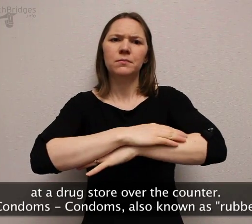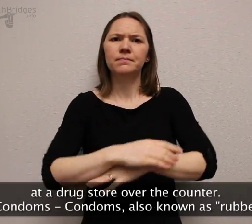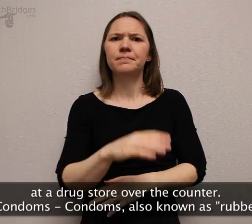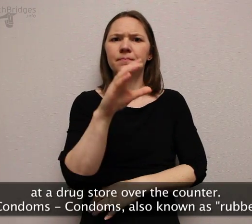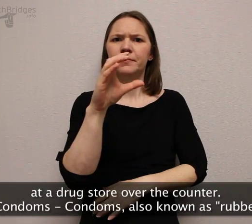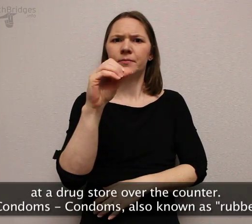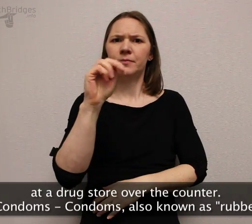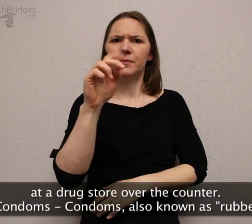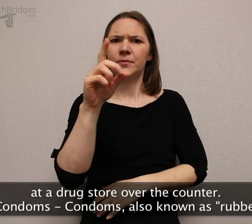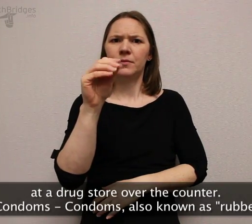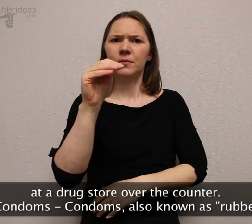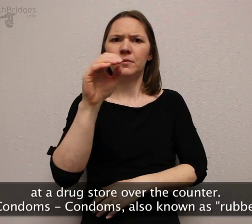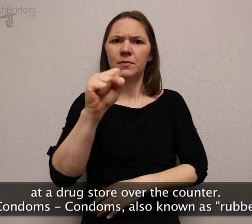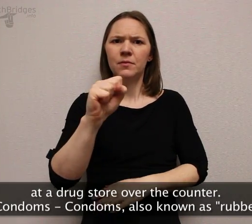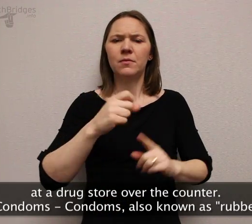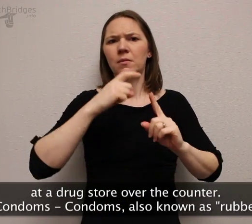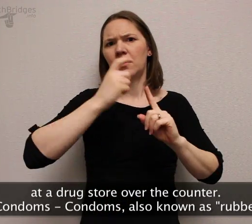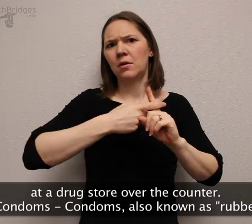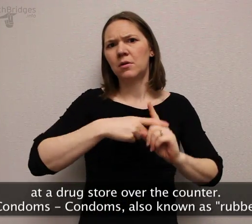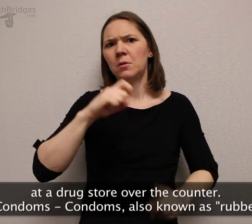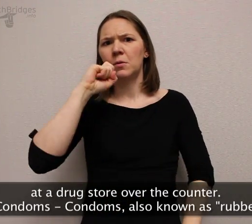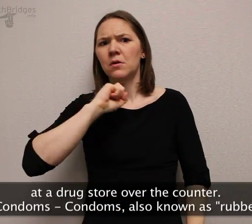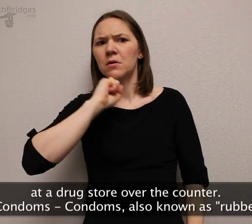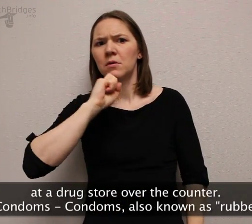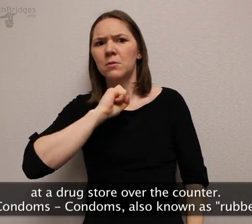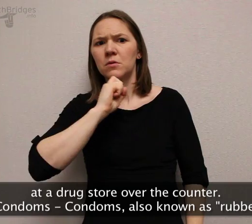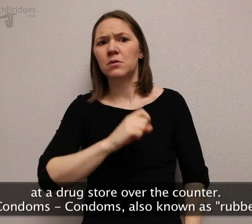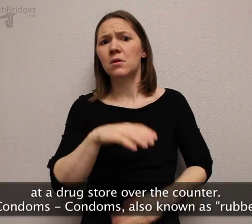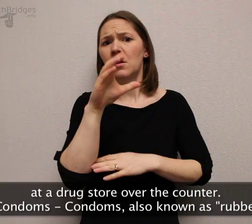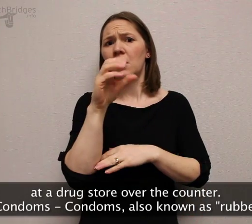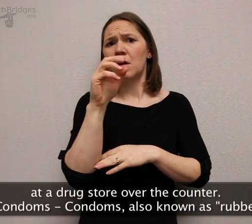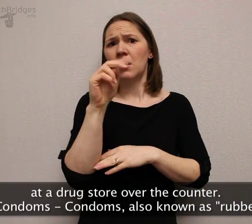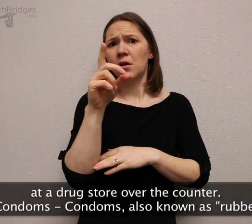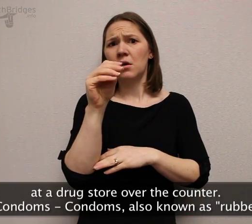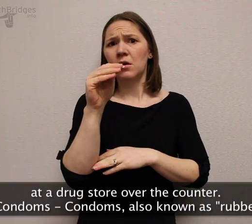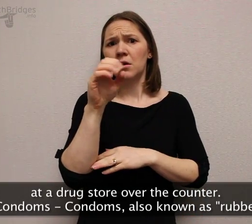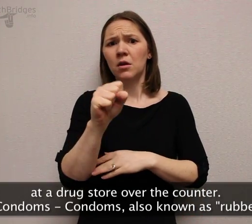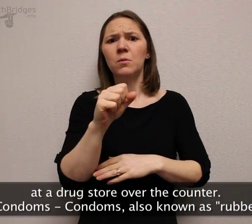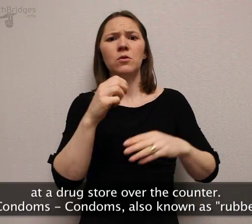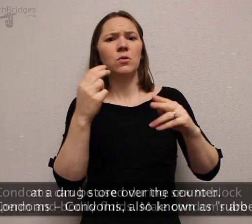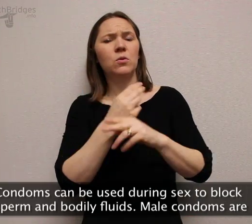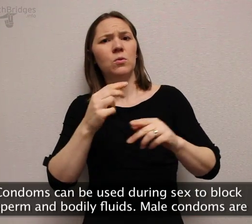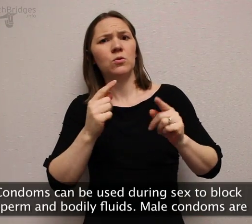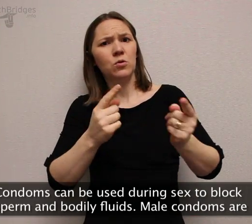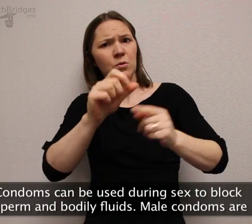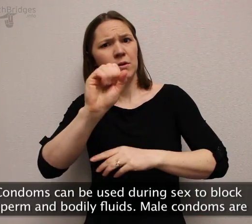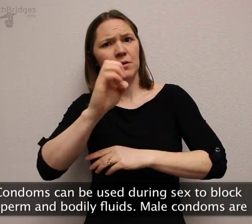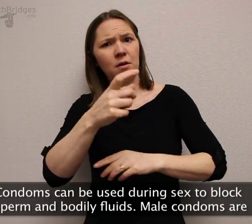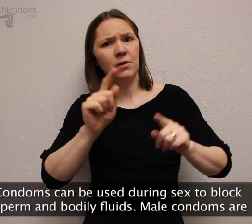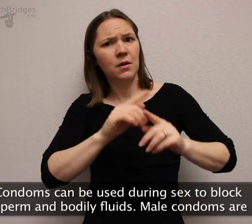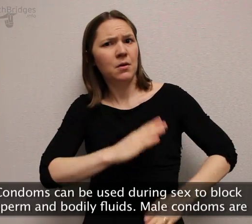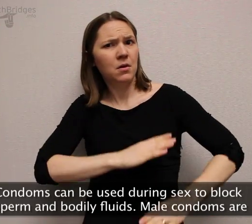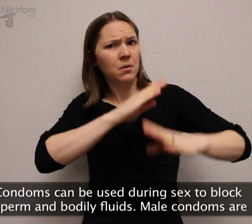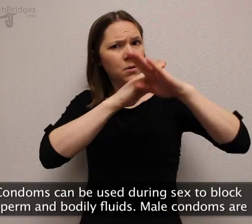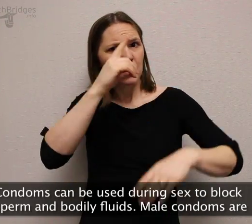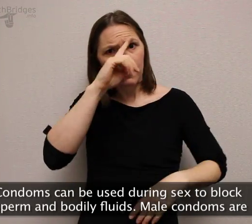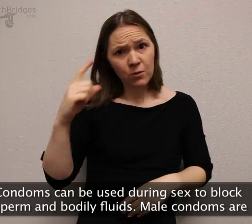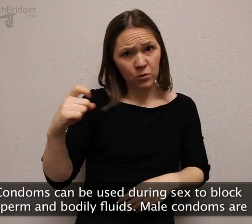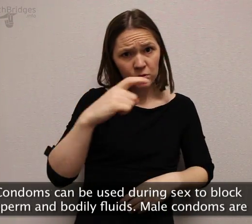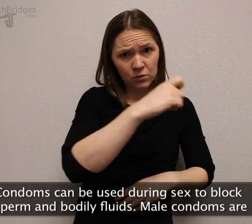counter. Condoms. Condoms, also known as rubbers, condoms can be used during sex to block